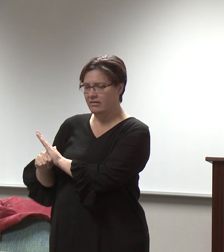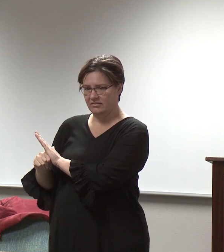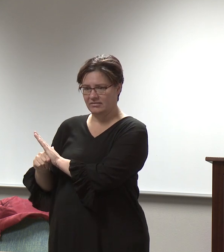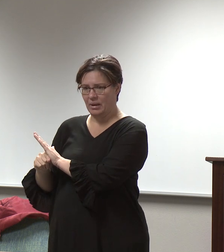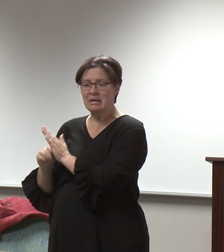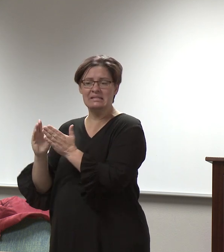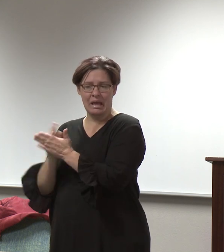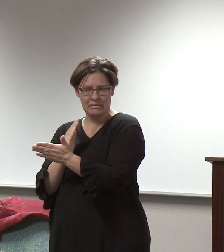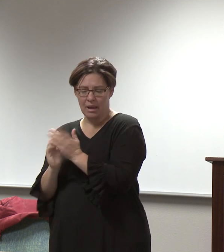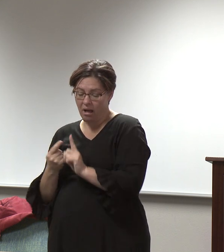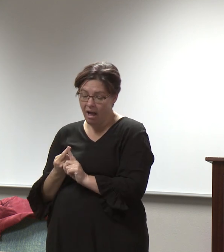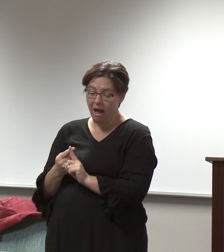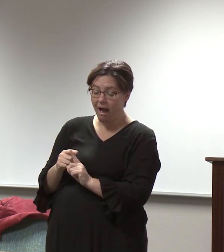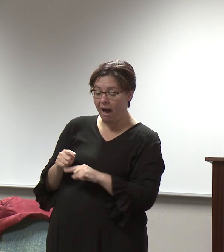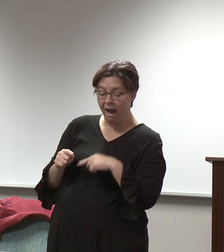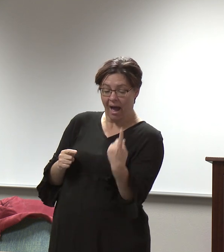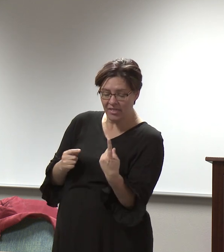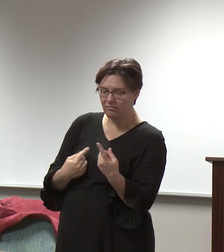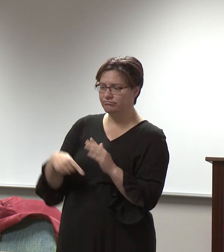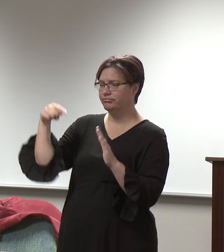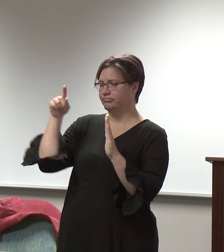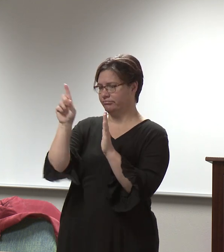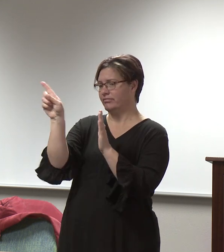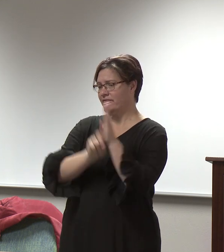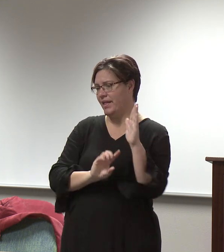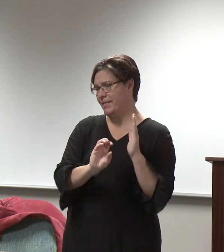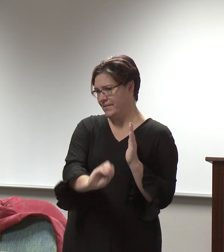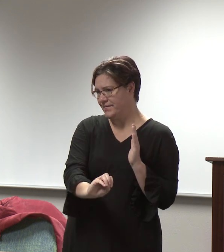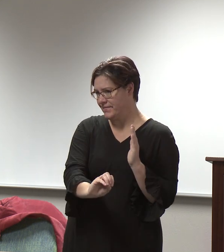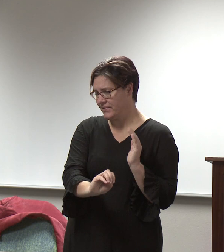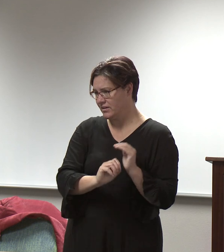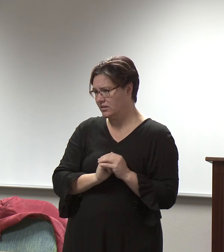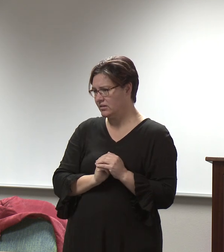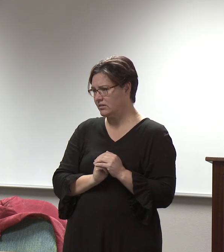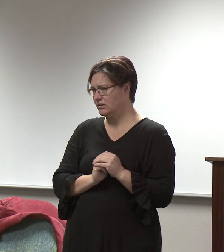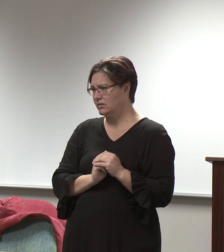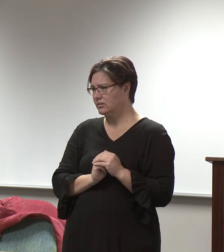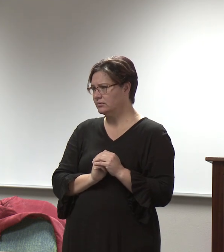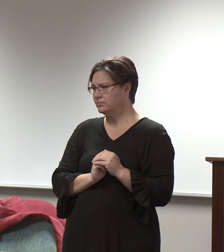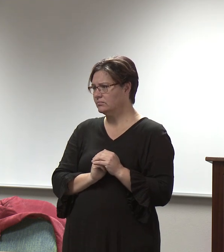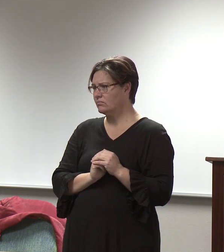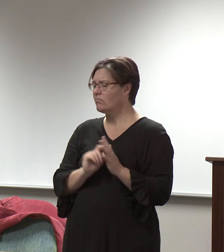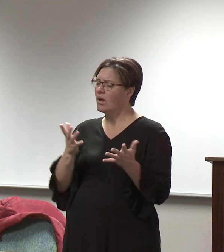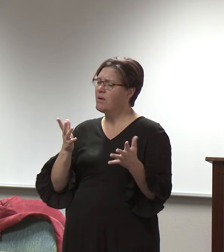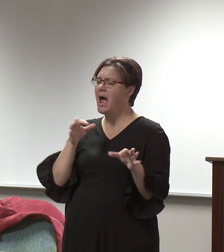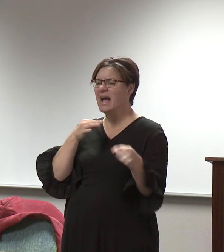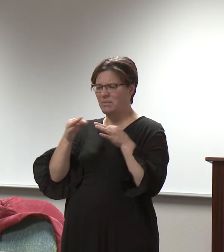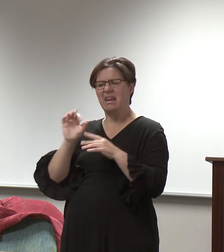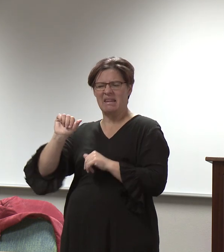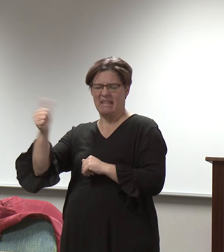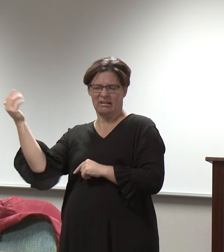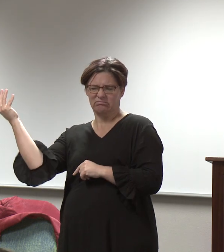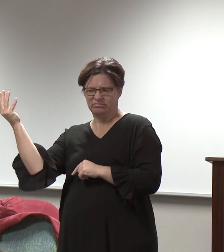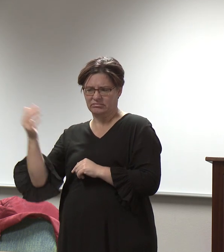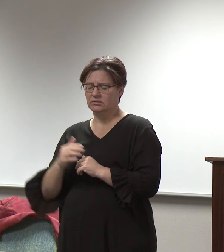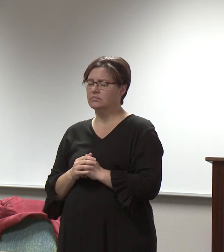on the alternatives. And I think that, as I will explain in the next talk,